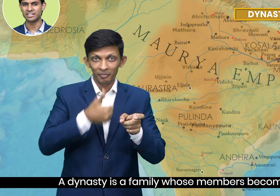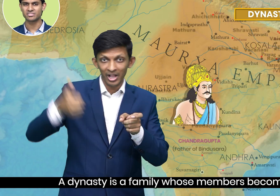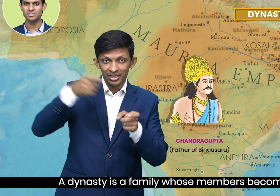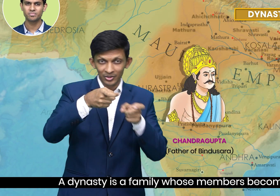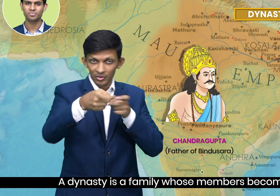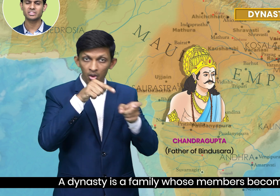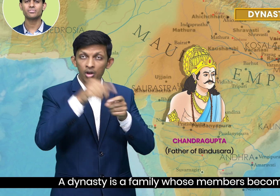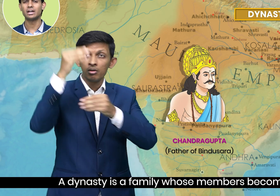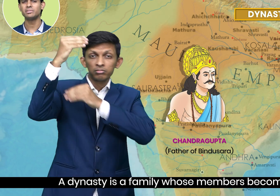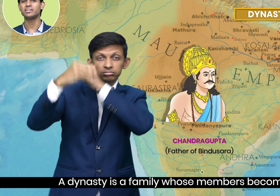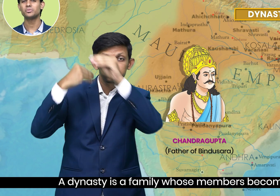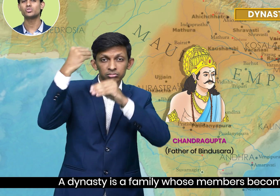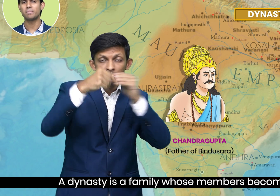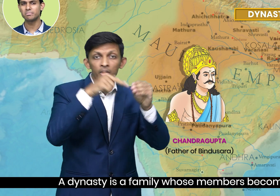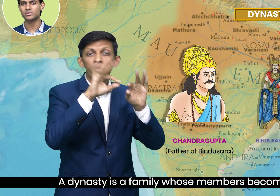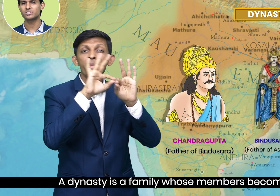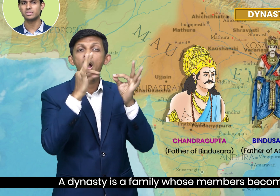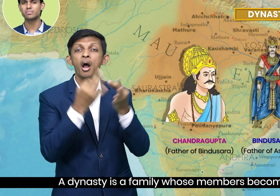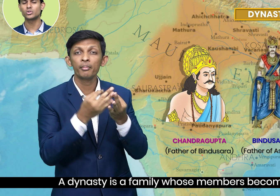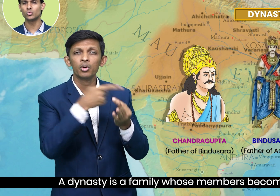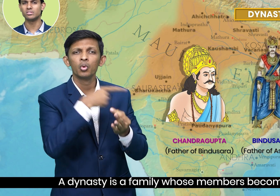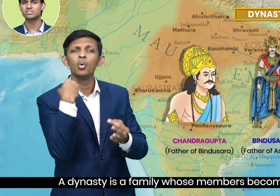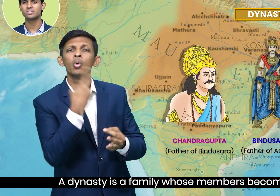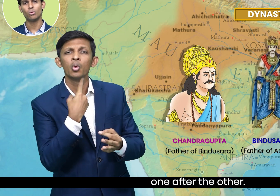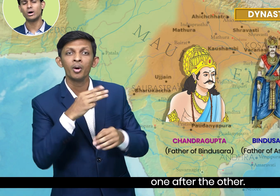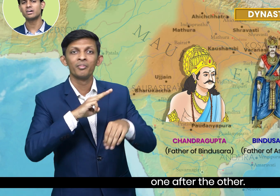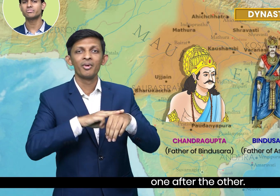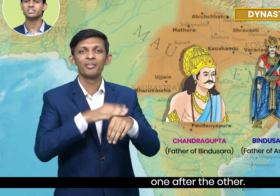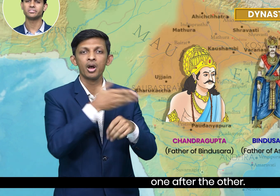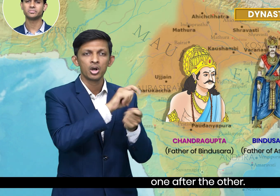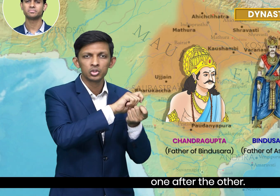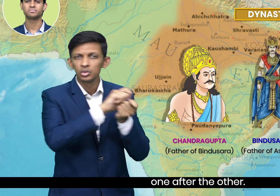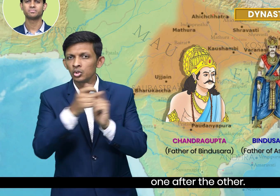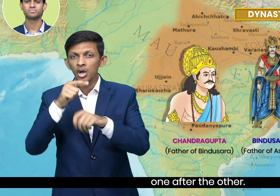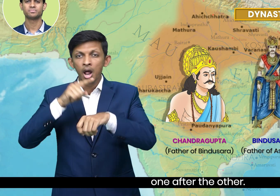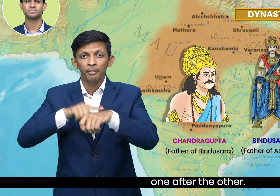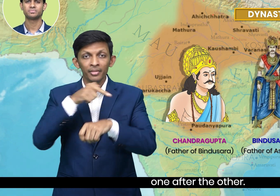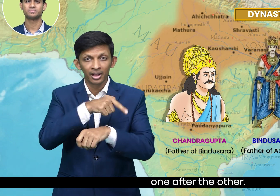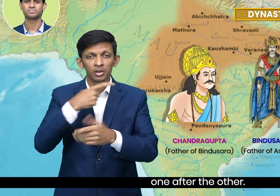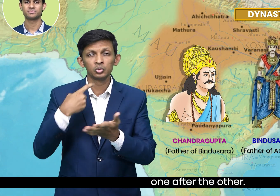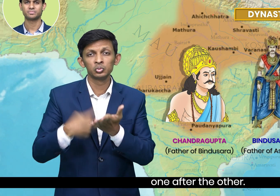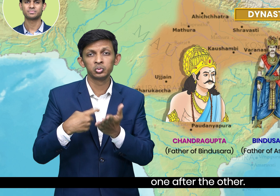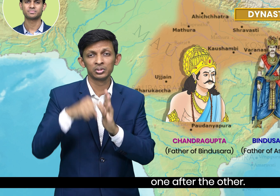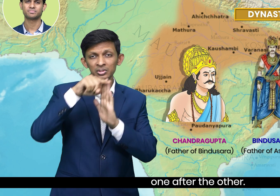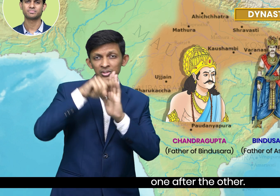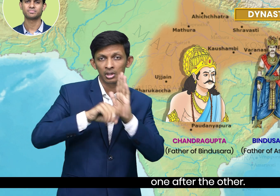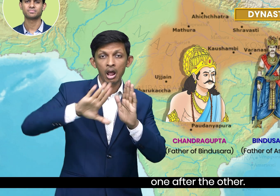A dynasty is a family whose members become the rulers one after the other.